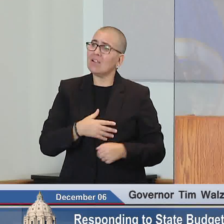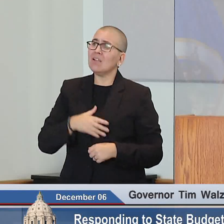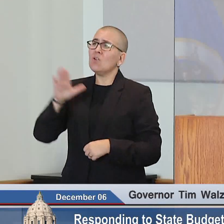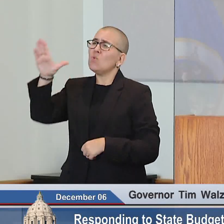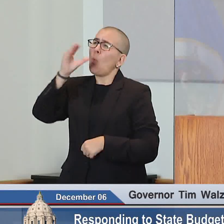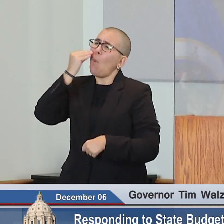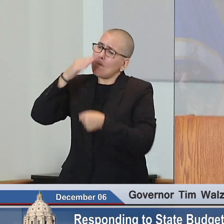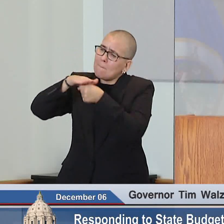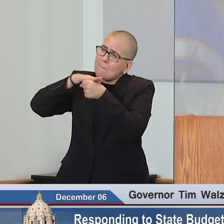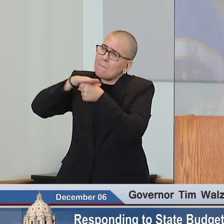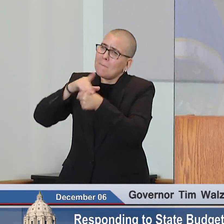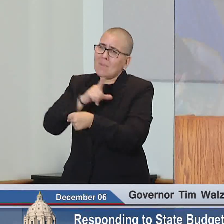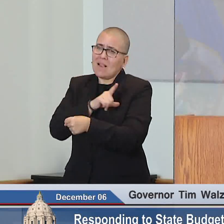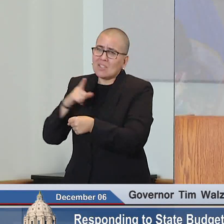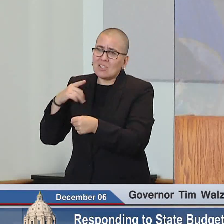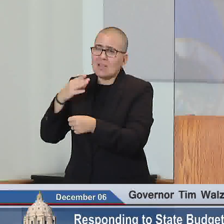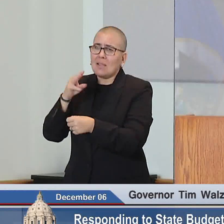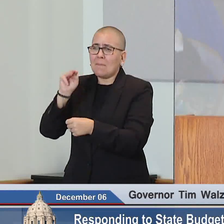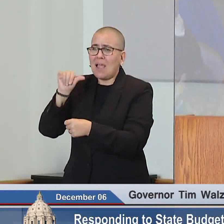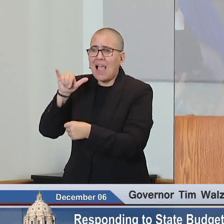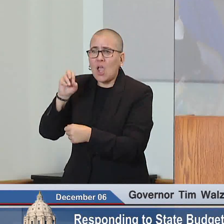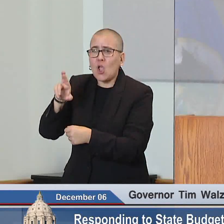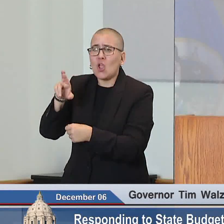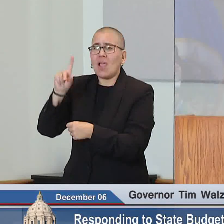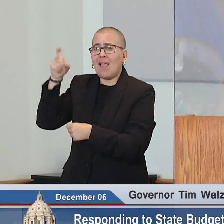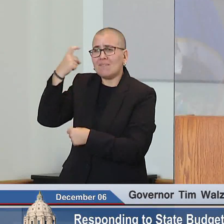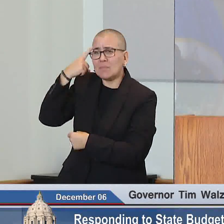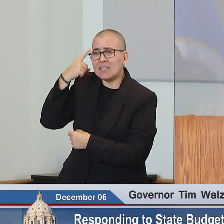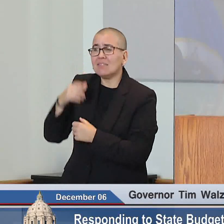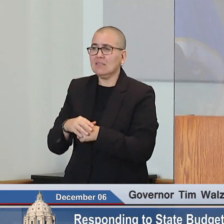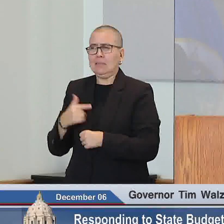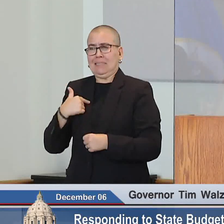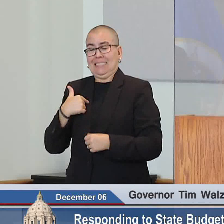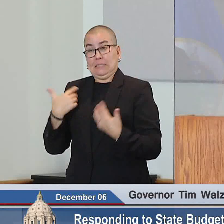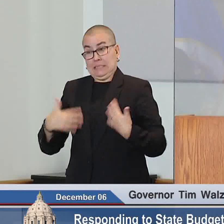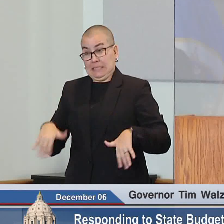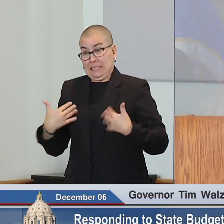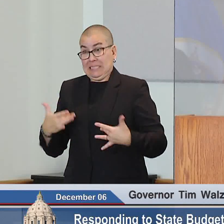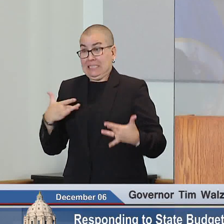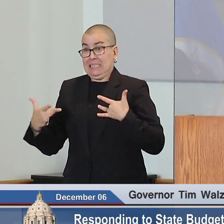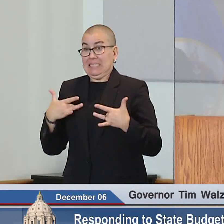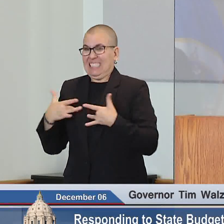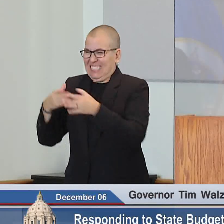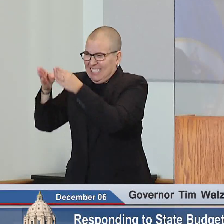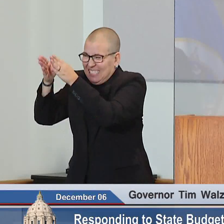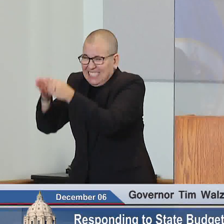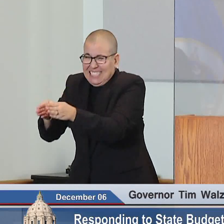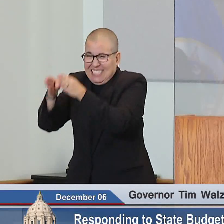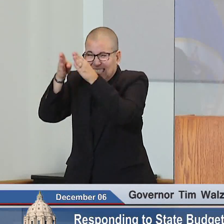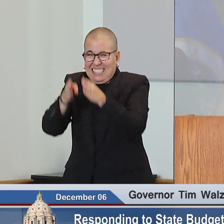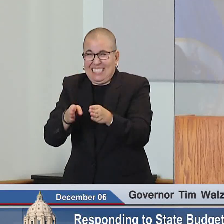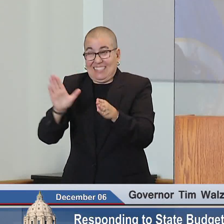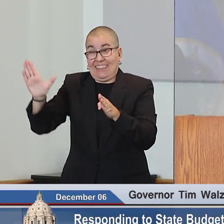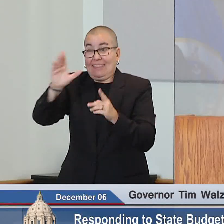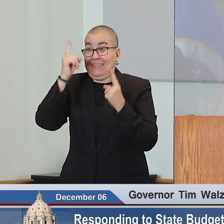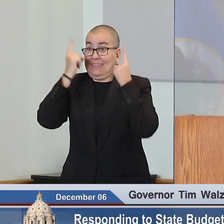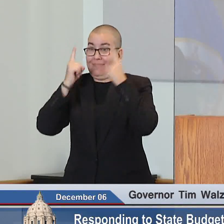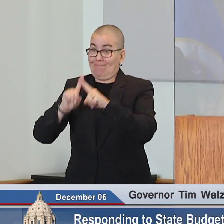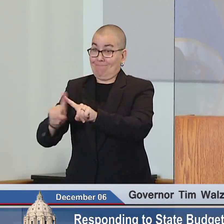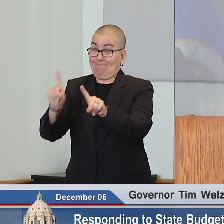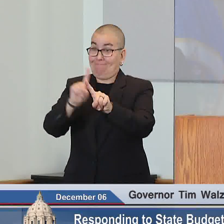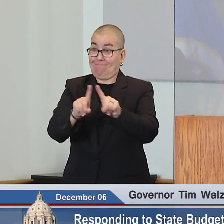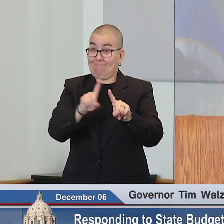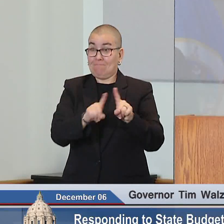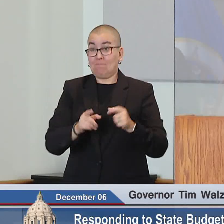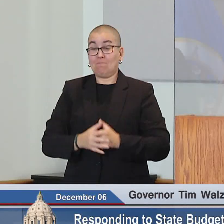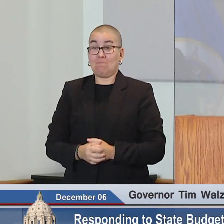concern, and each individual entity of those governmental bodies is a little bit different. But I think it's safe